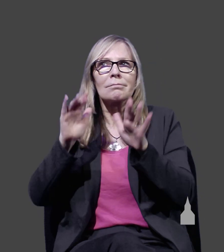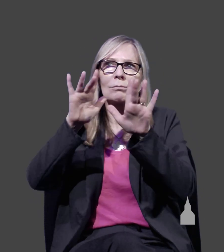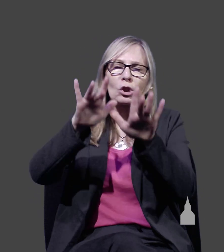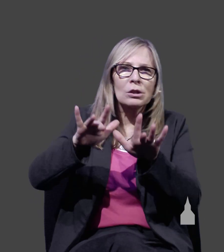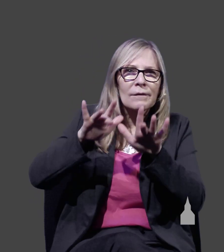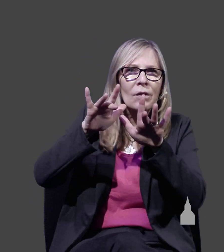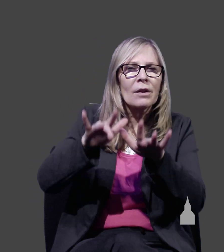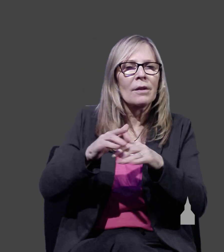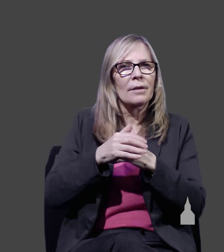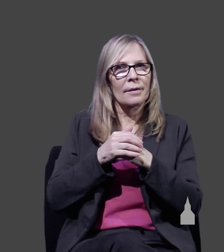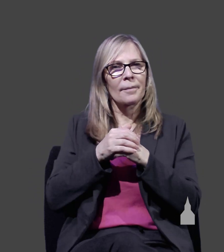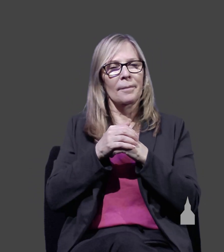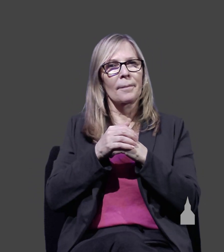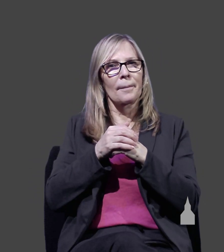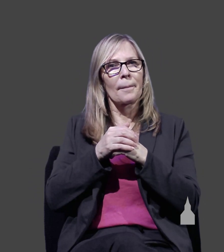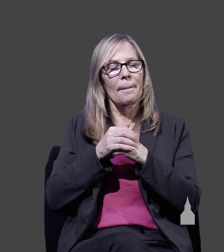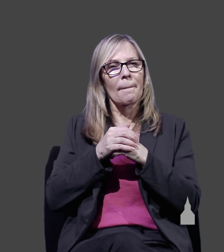merciful.